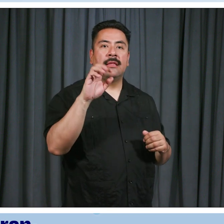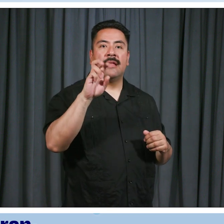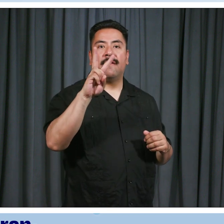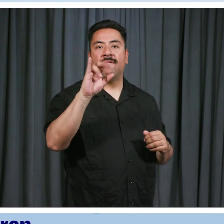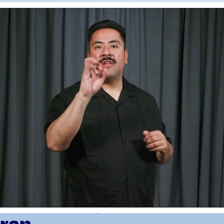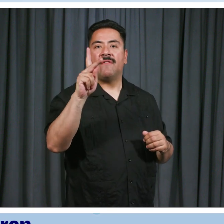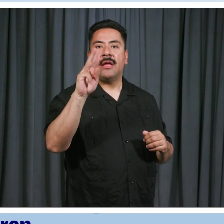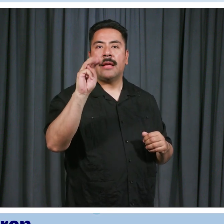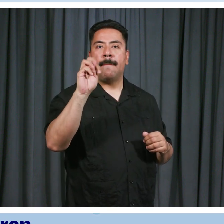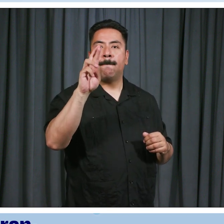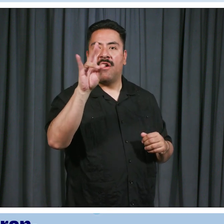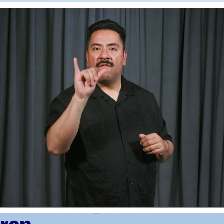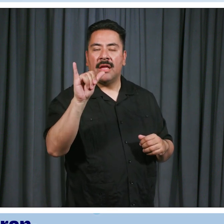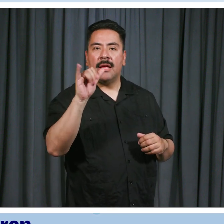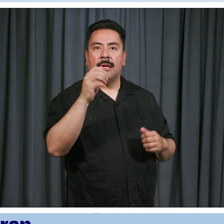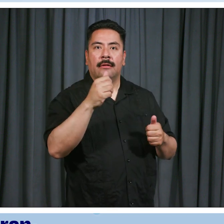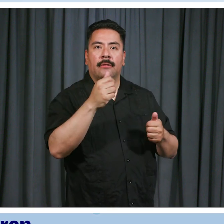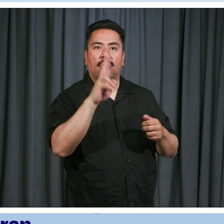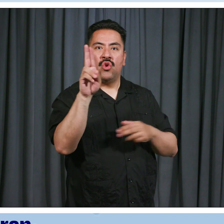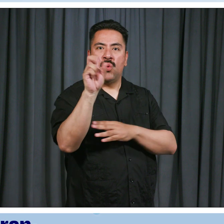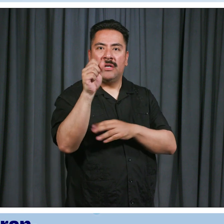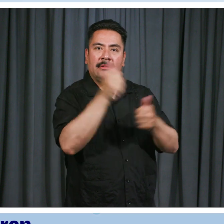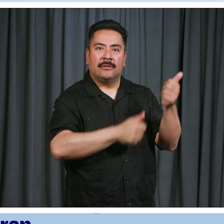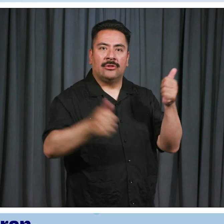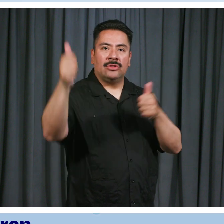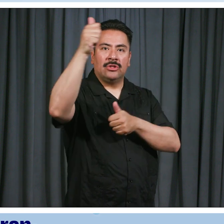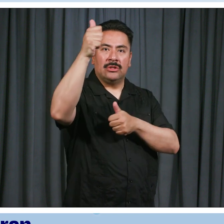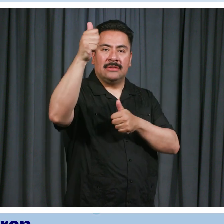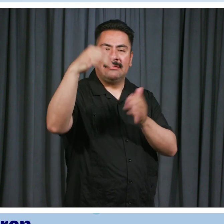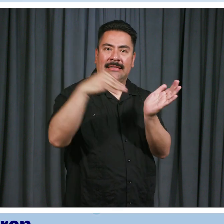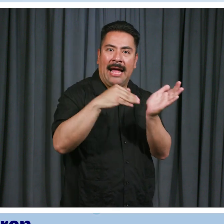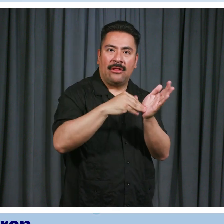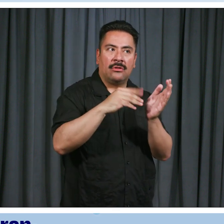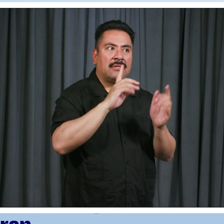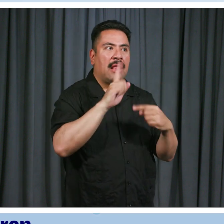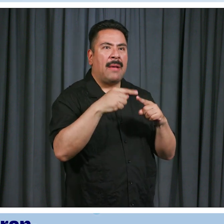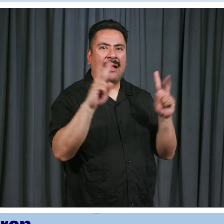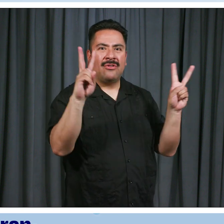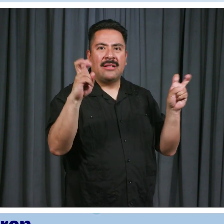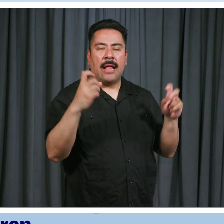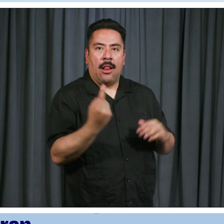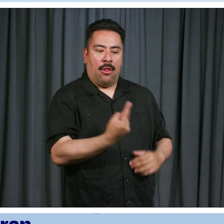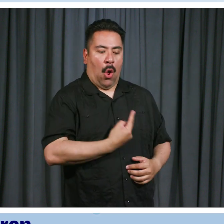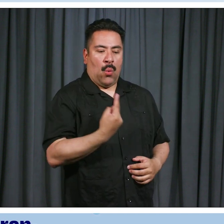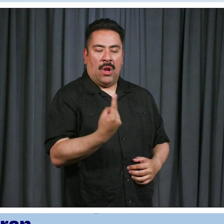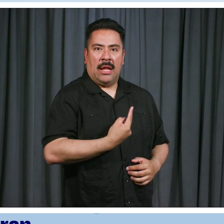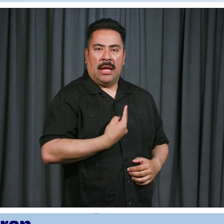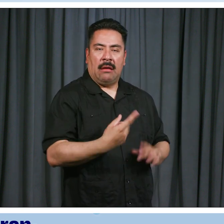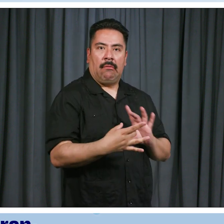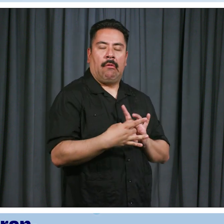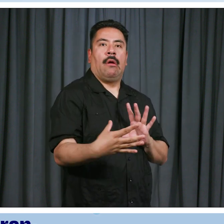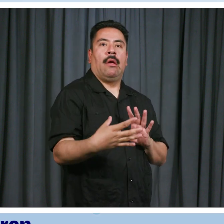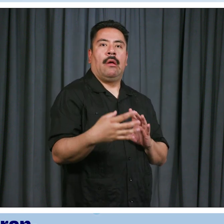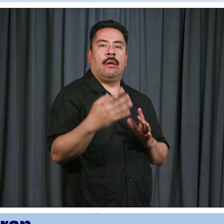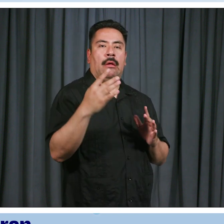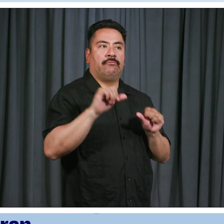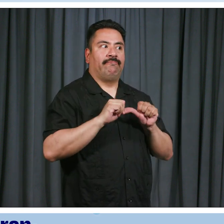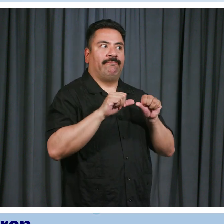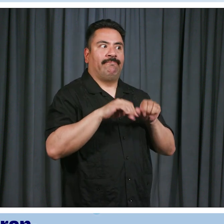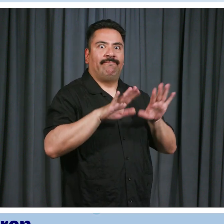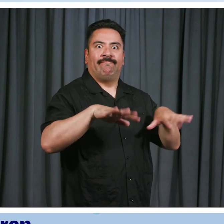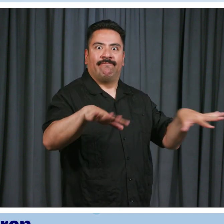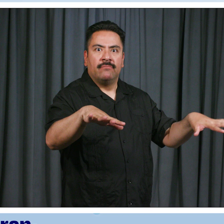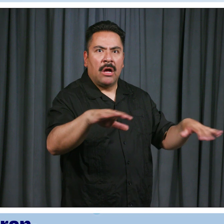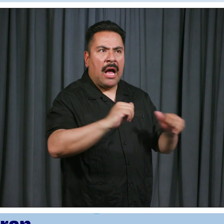General, who talked a lot about the loneliness epidemic. And so, you know, how do you think